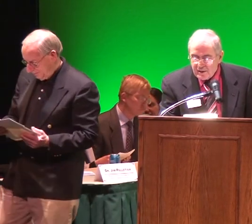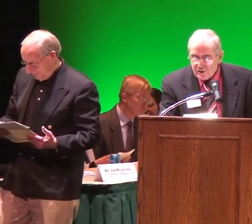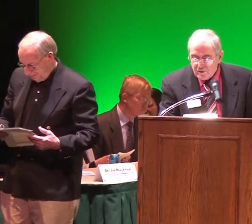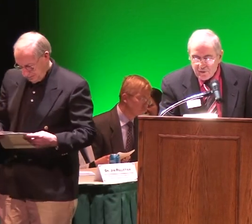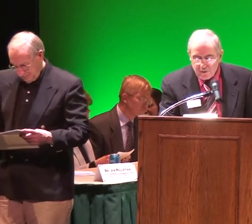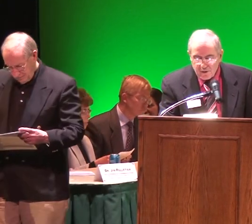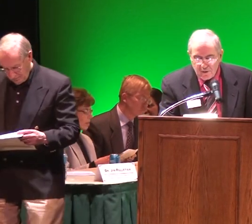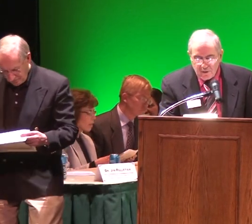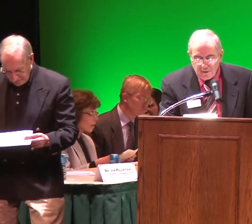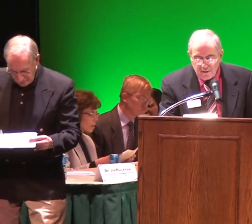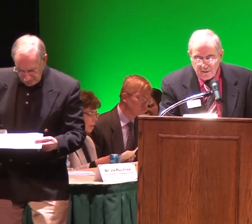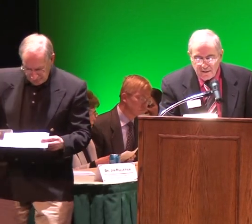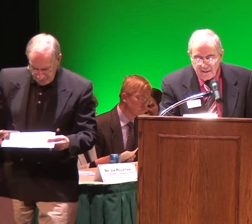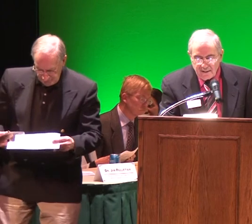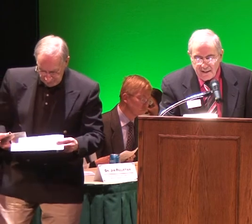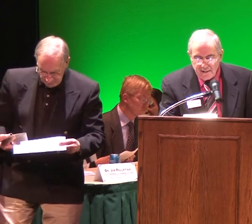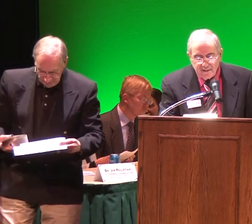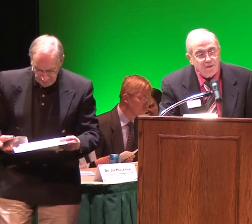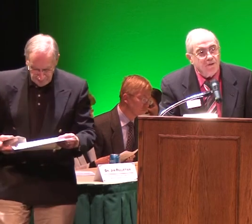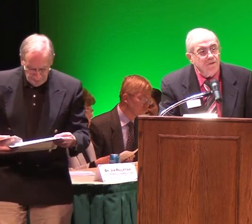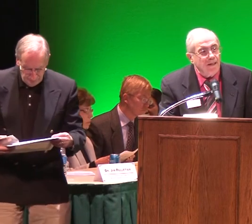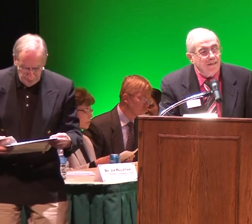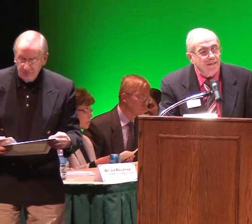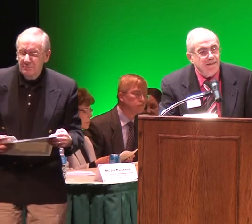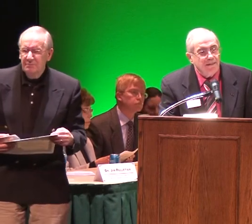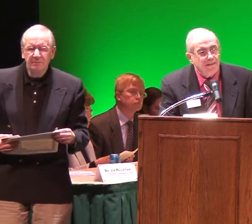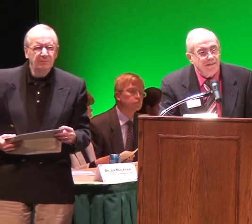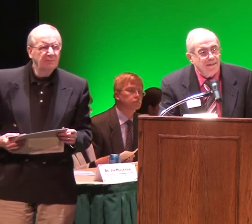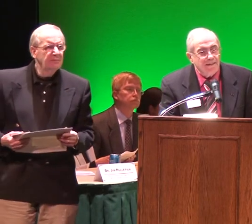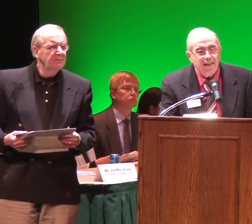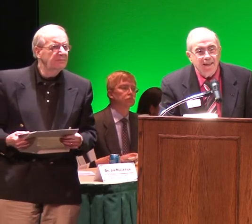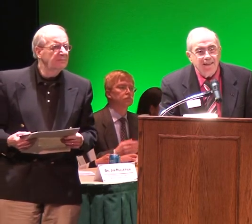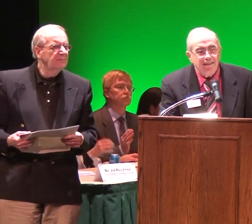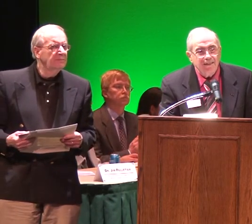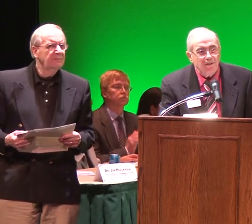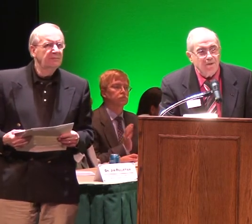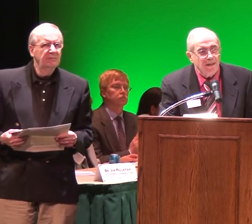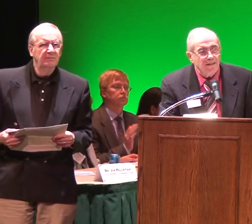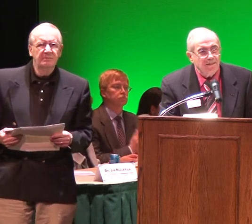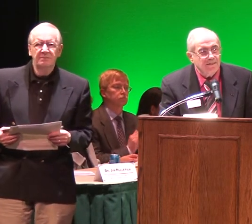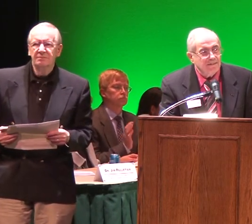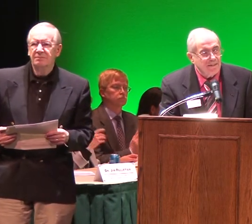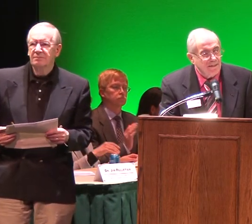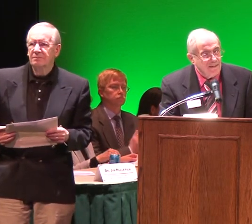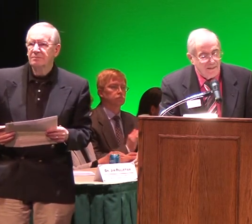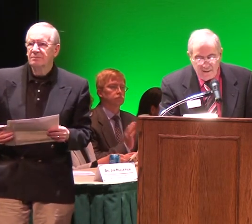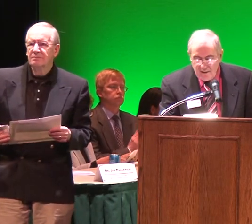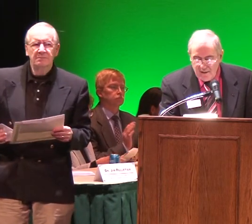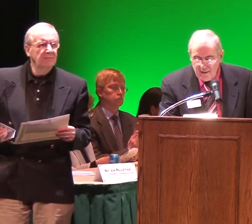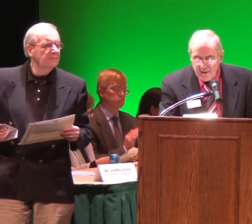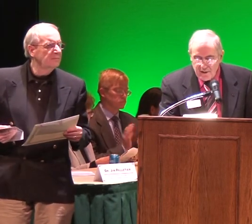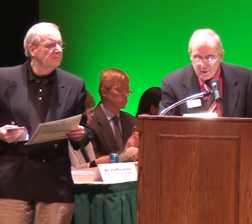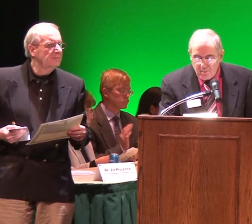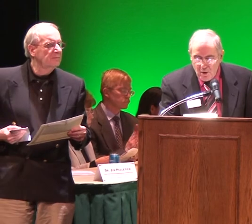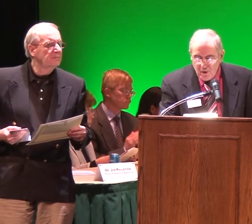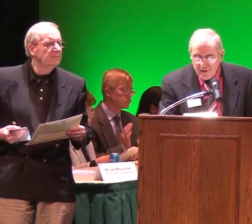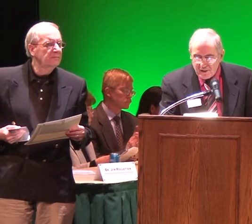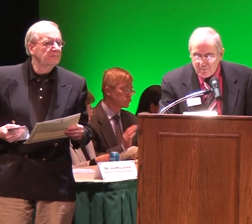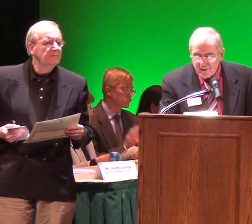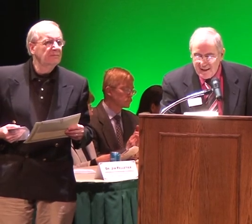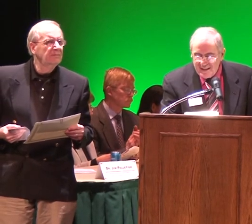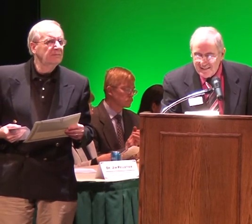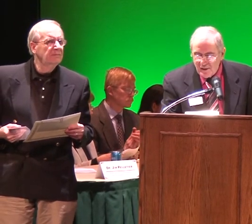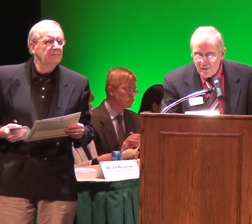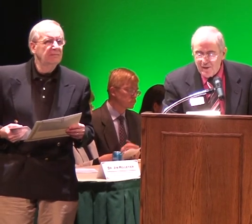From St. Joseph's School, Eliana DeCuna. Eliana DeCuna. It's a bird,